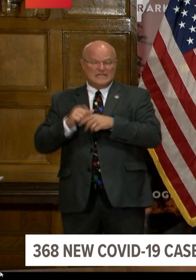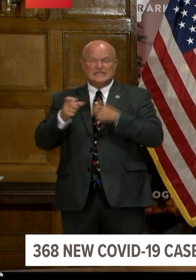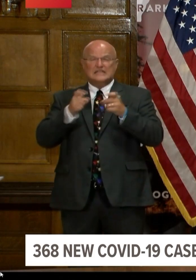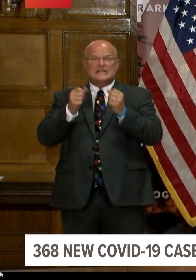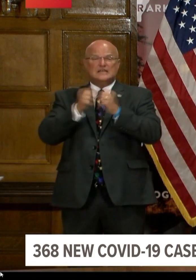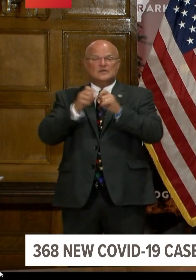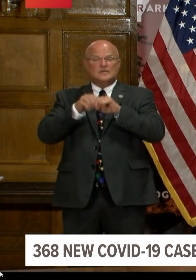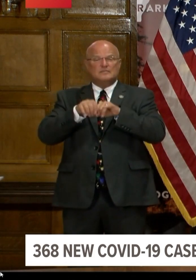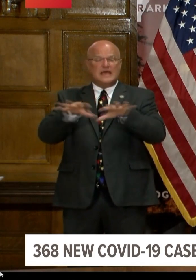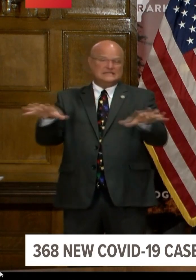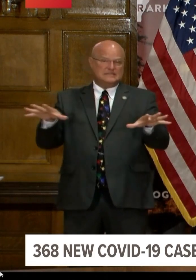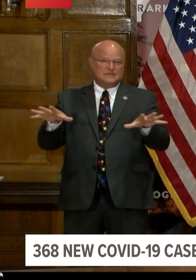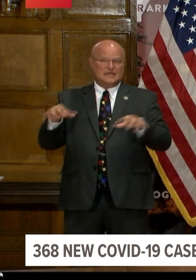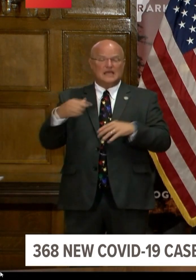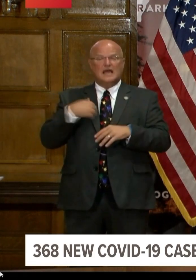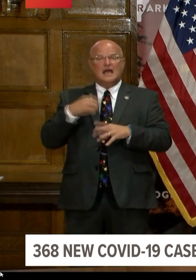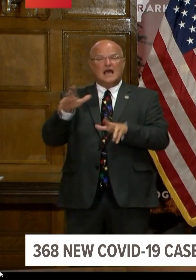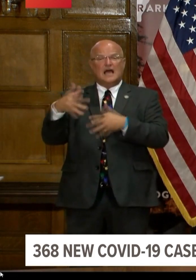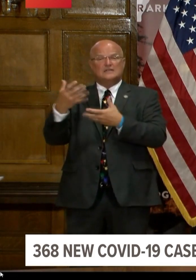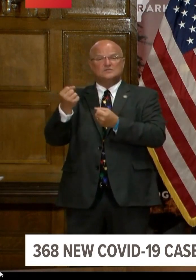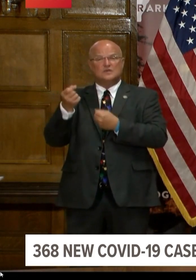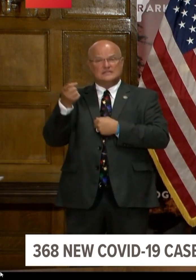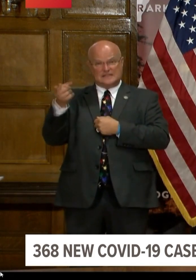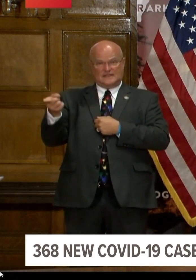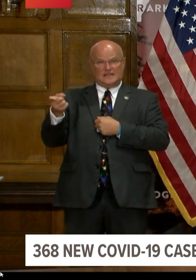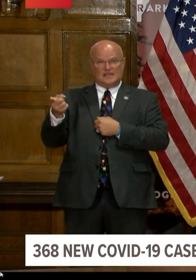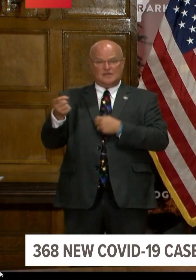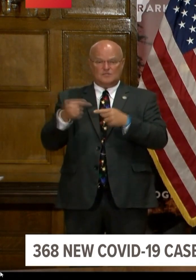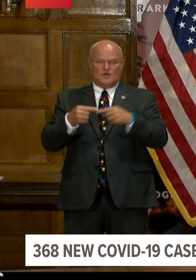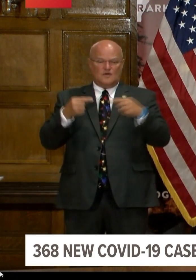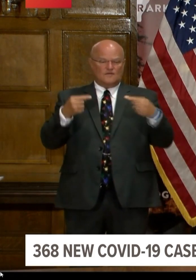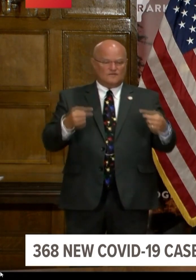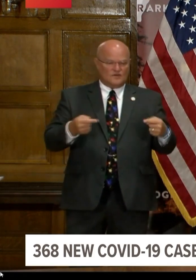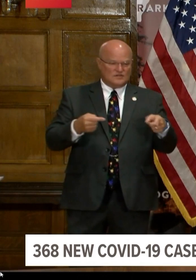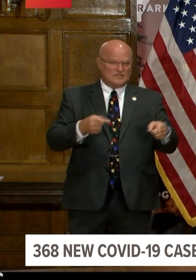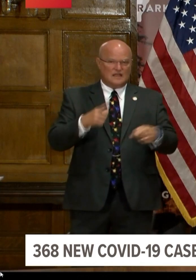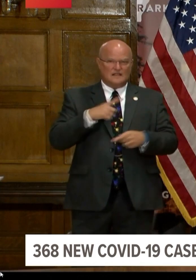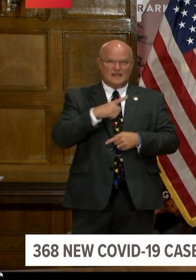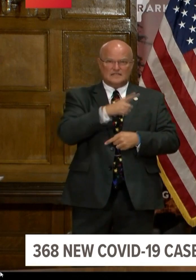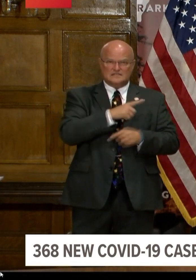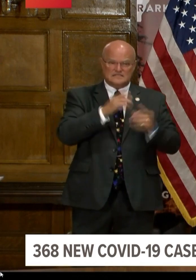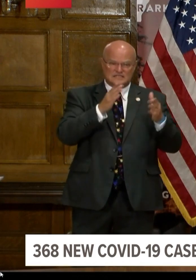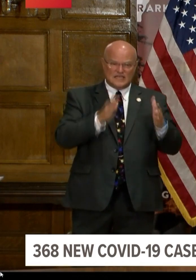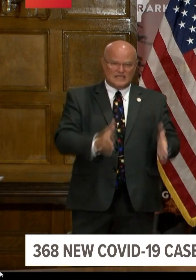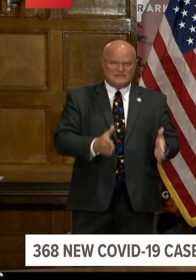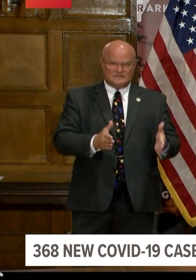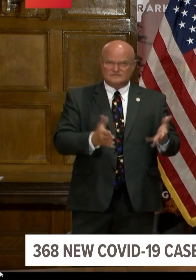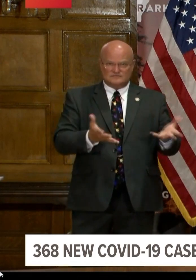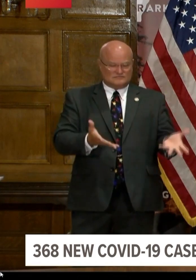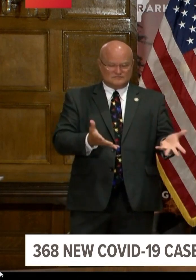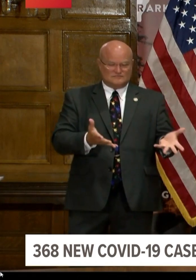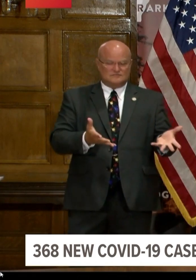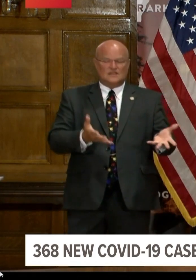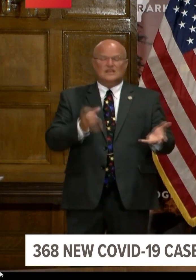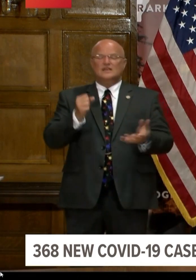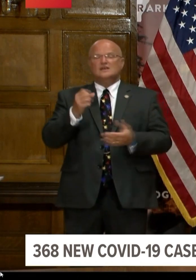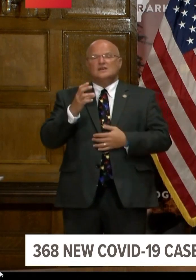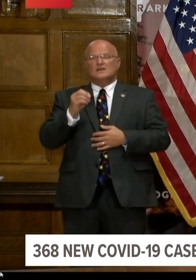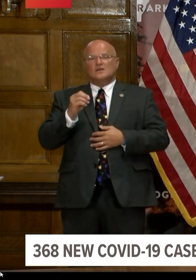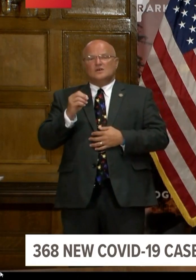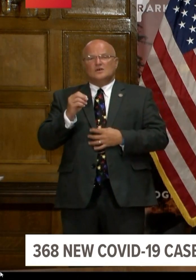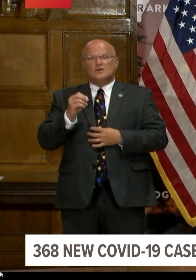with pandemic. I trust them to do it versus a legislative review. And